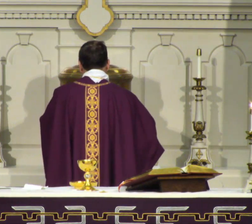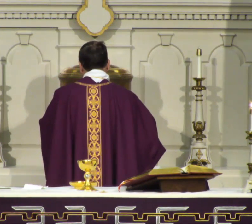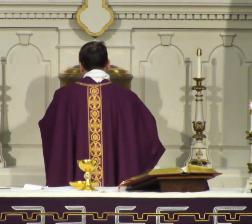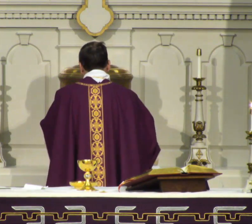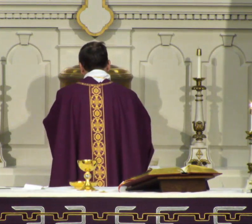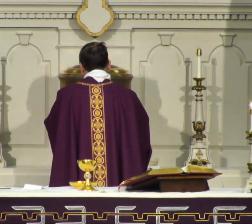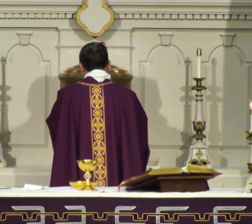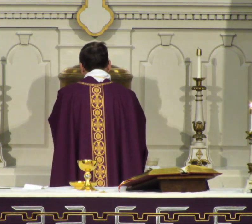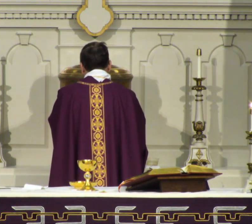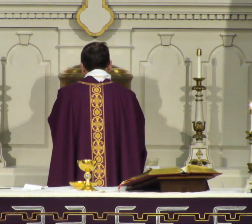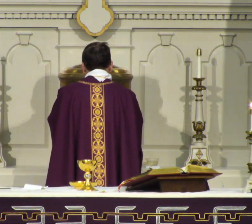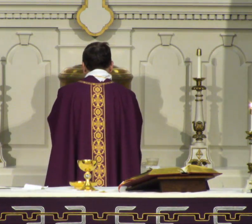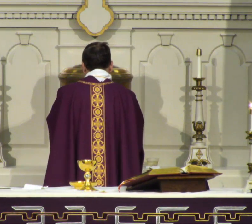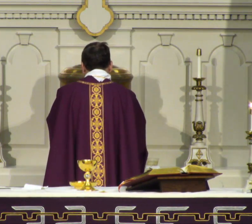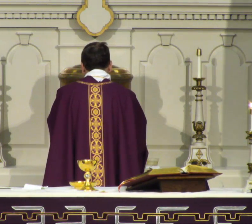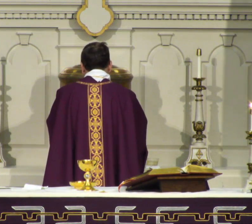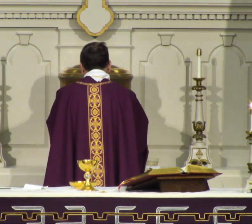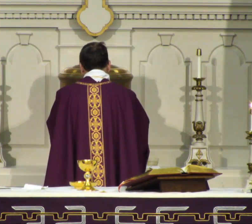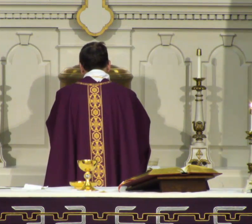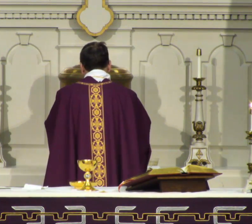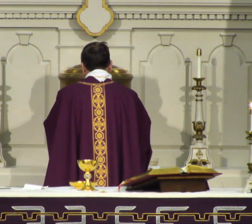have mercy on us. Lamb of God, you take away the sins of the